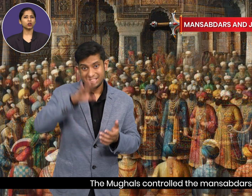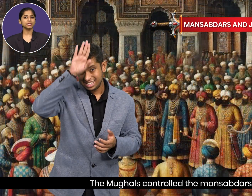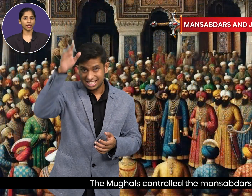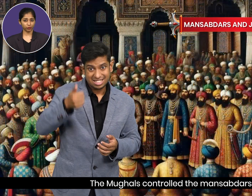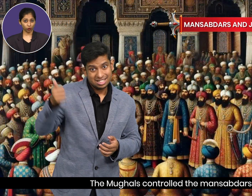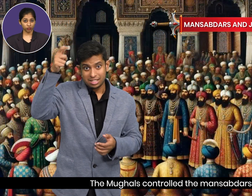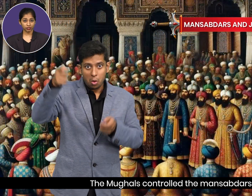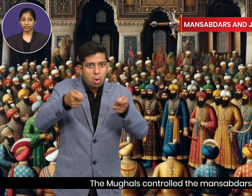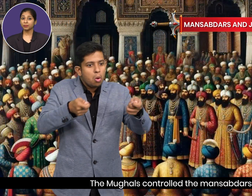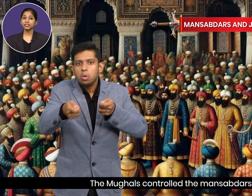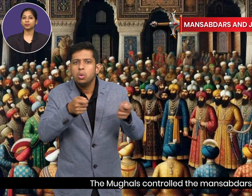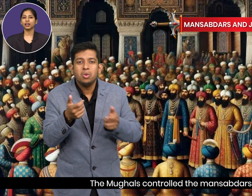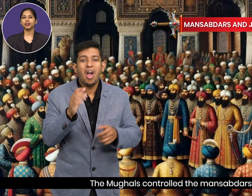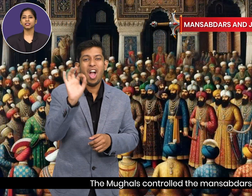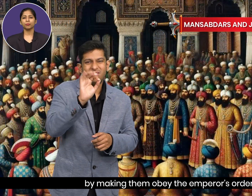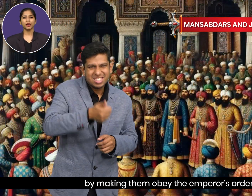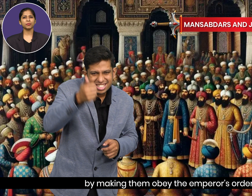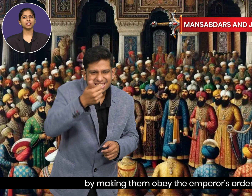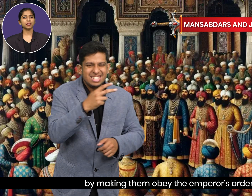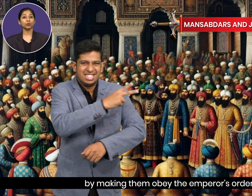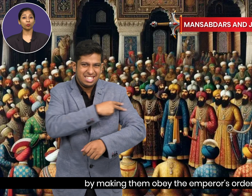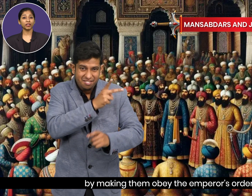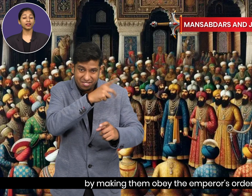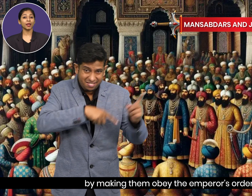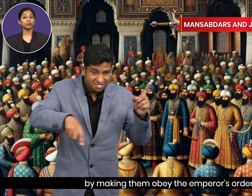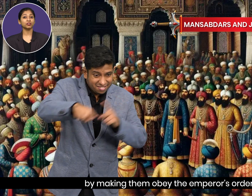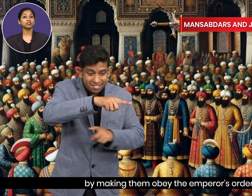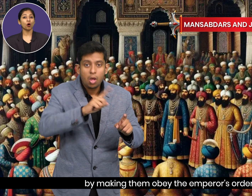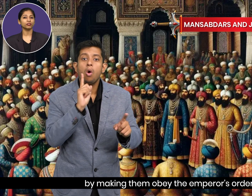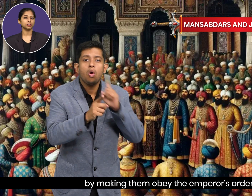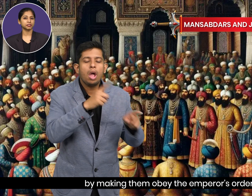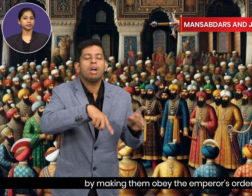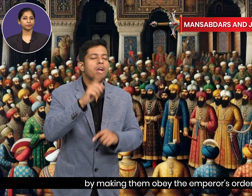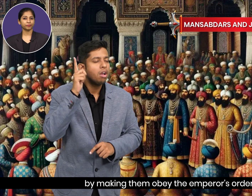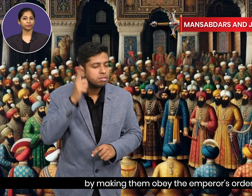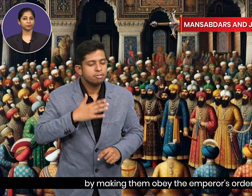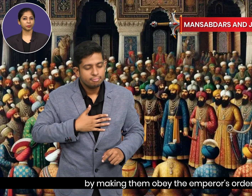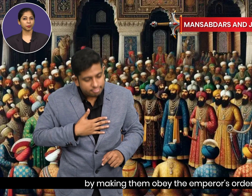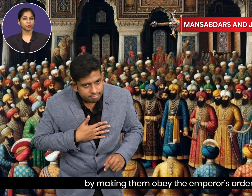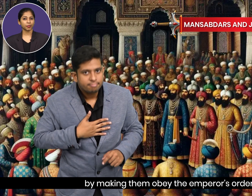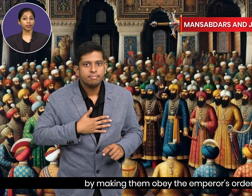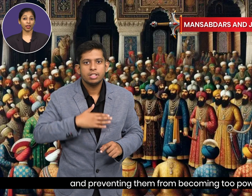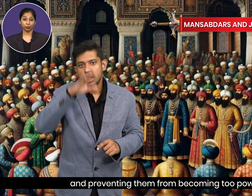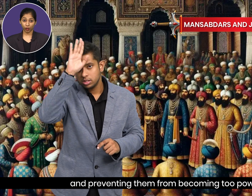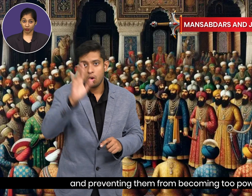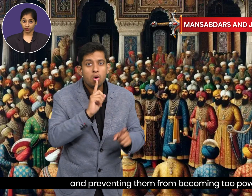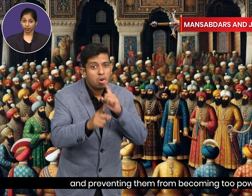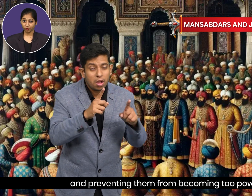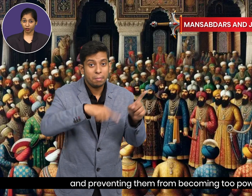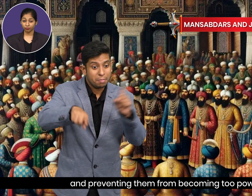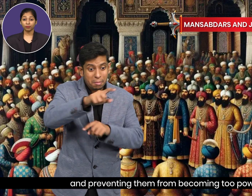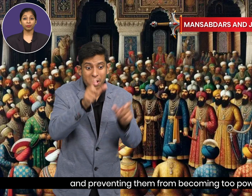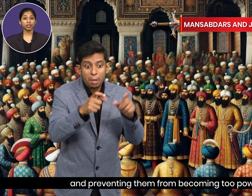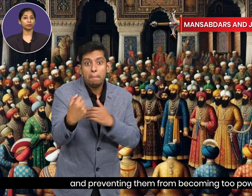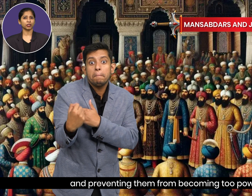The Mughals controlled the Mansabdars by making them obey the emperor's orders and preventing